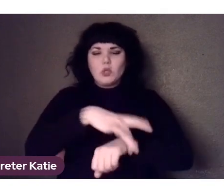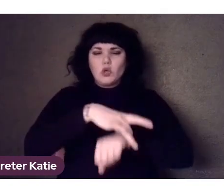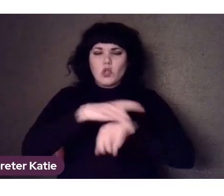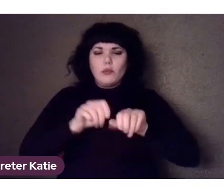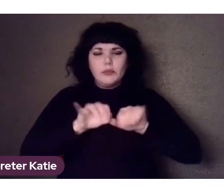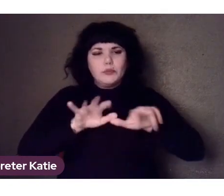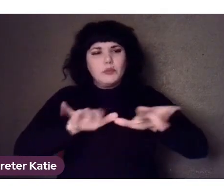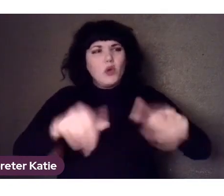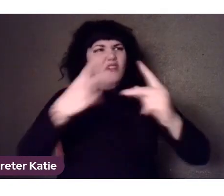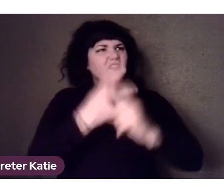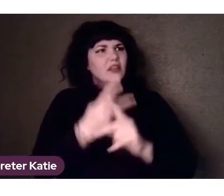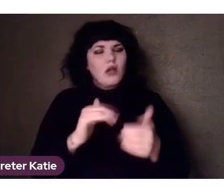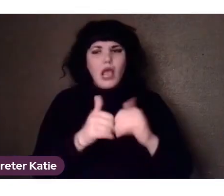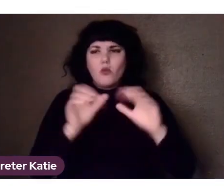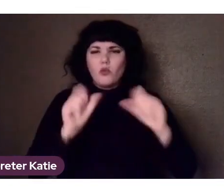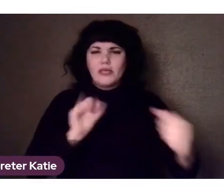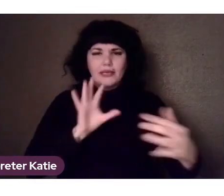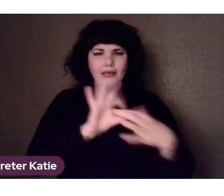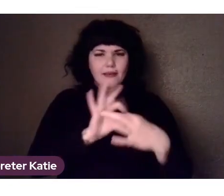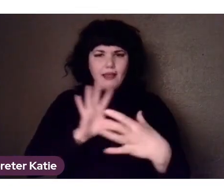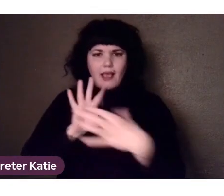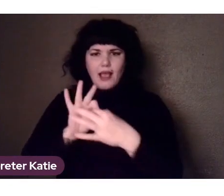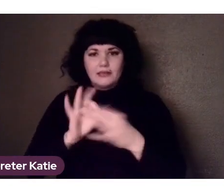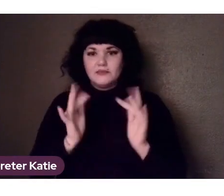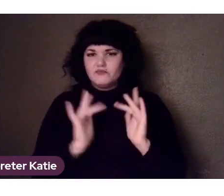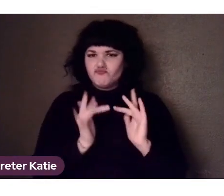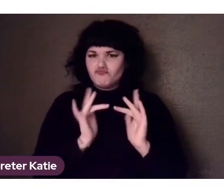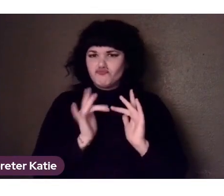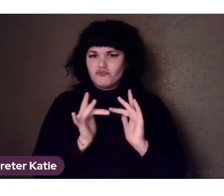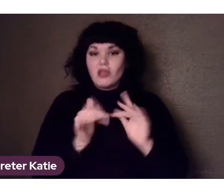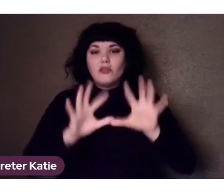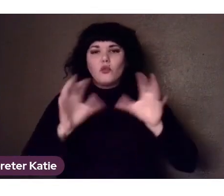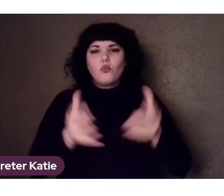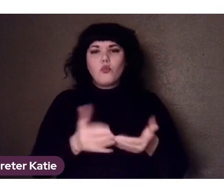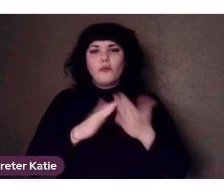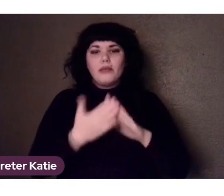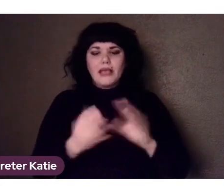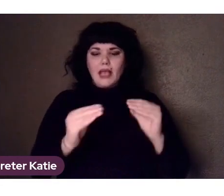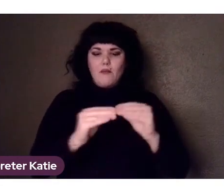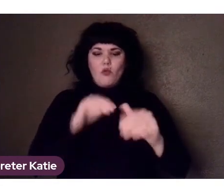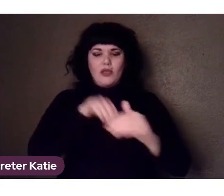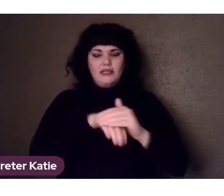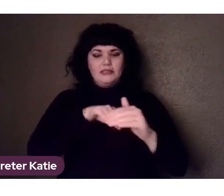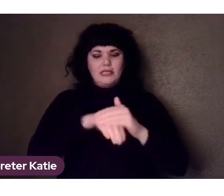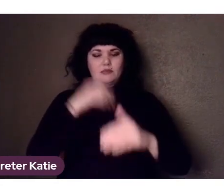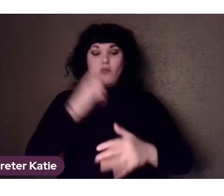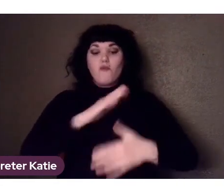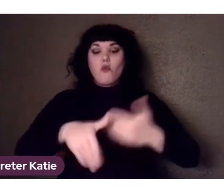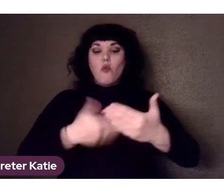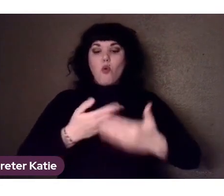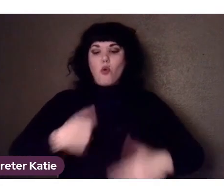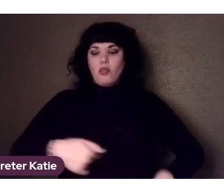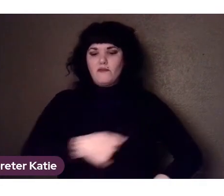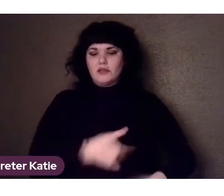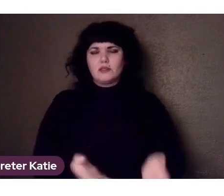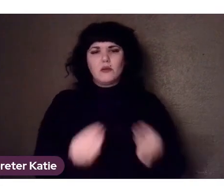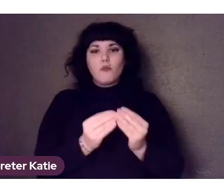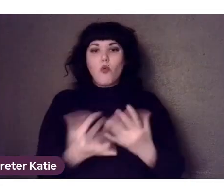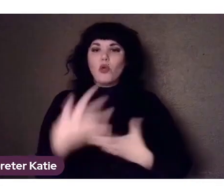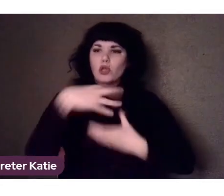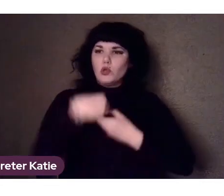connect digitally that made the world more accessible for all of us. In ways that are more inclusive of people